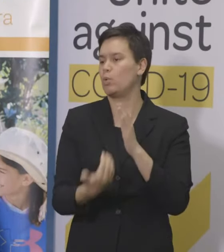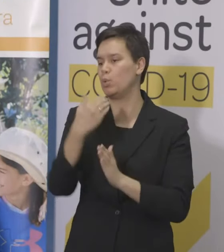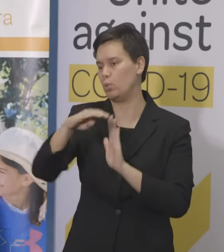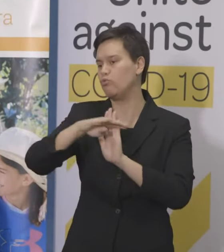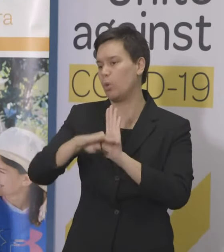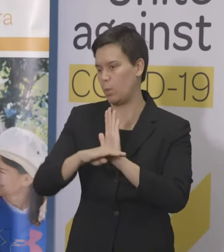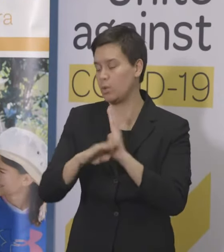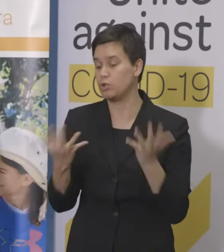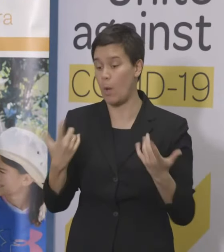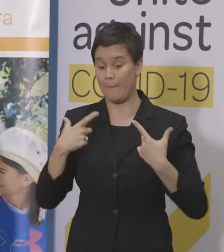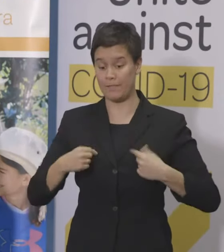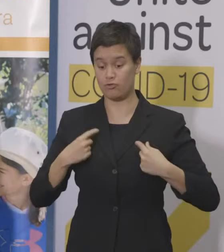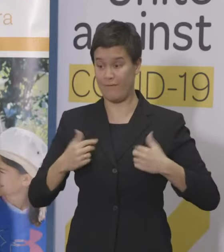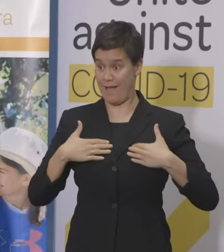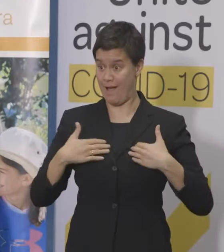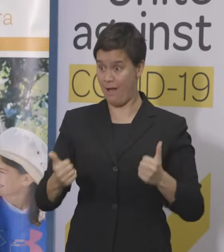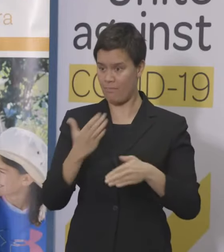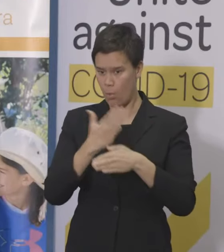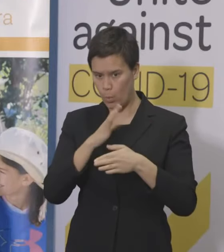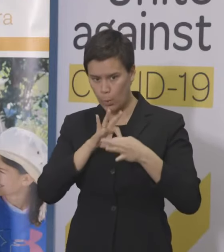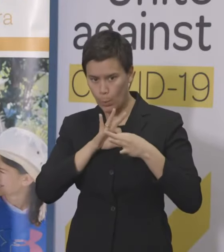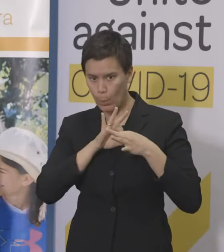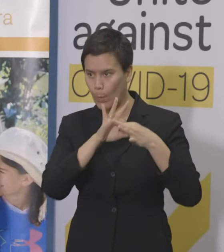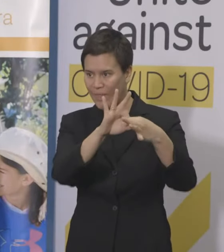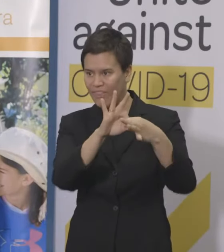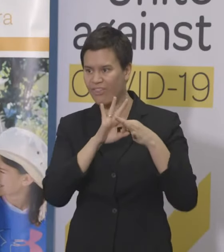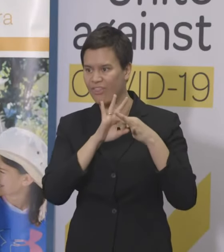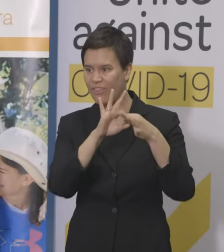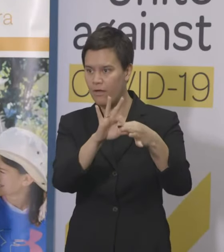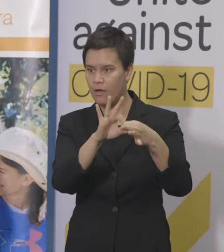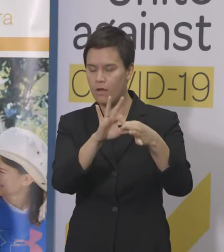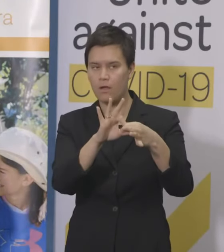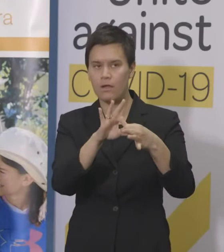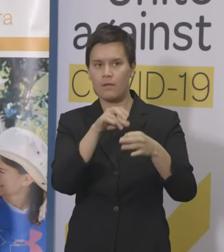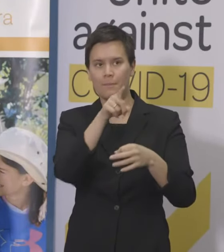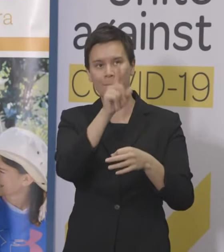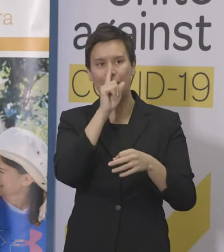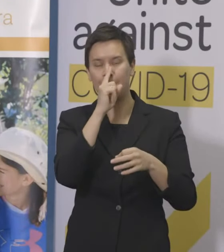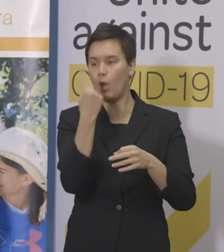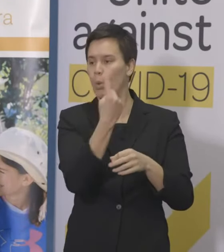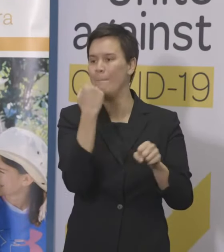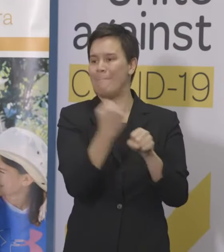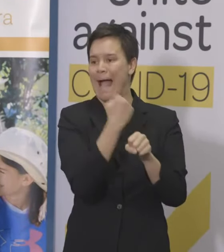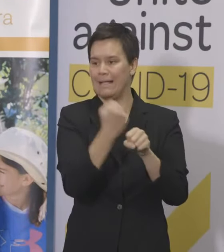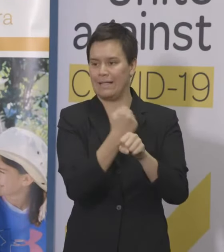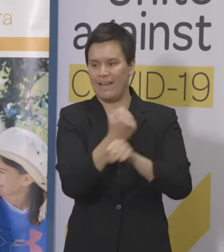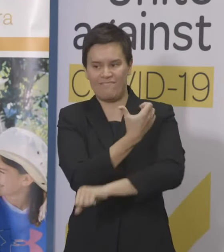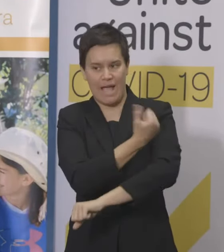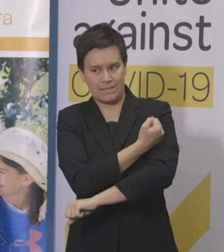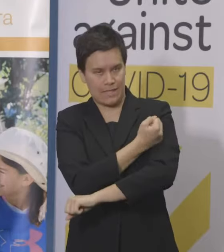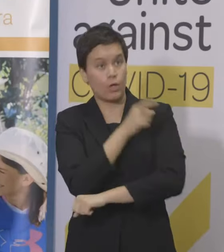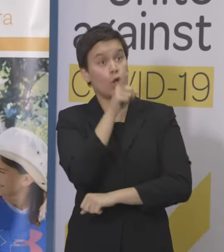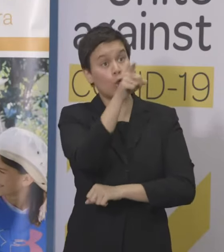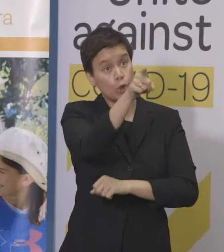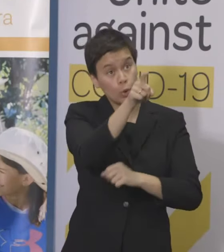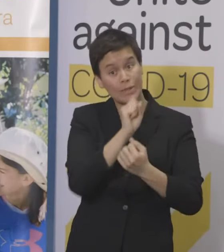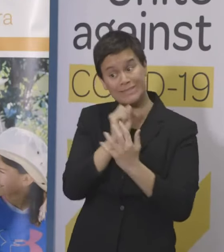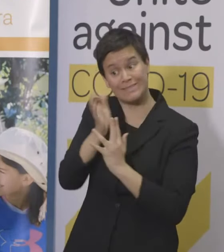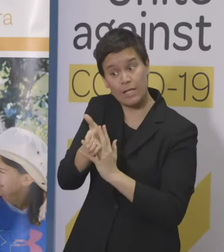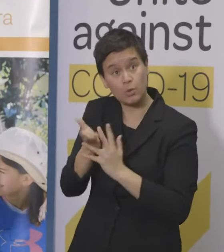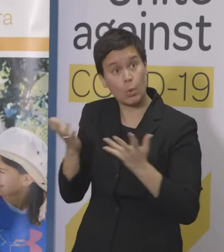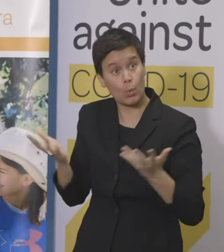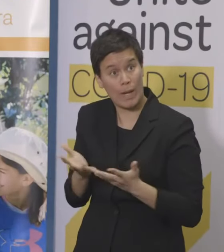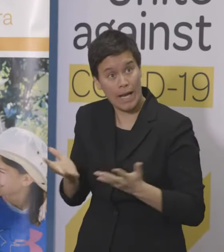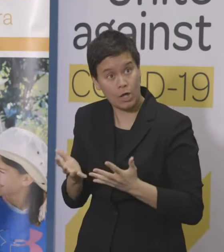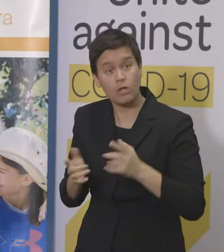Health worked with the provider to go through all the orders to make sure that vaccine could be distributed right around the country and wasn't all